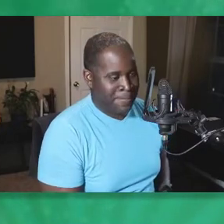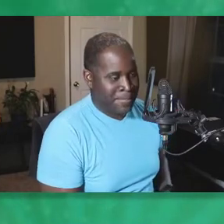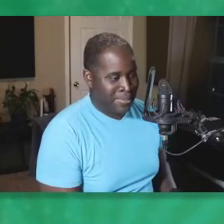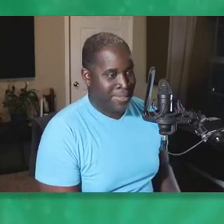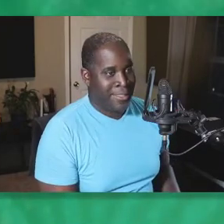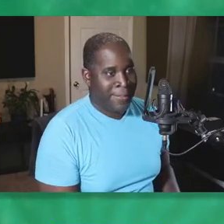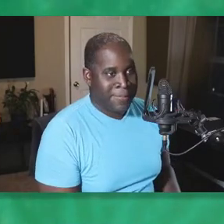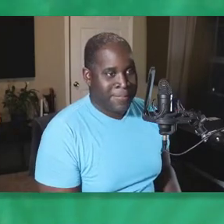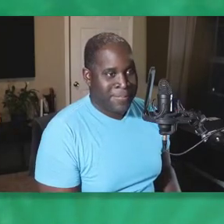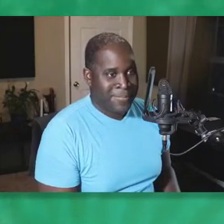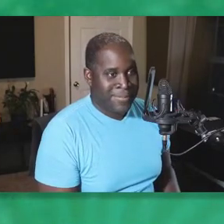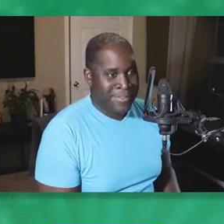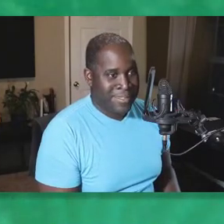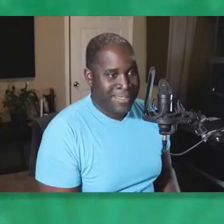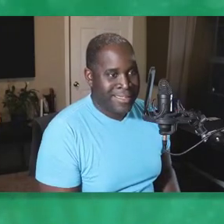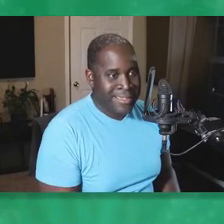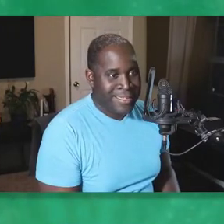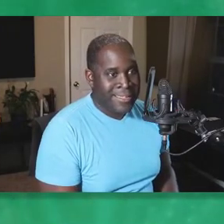sentiment.